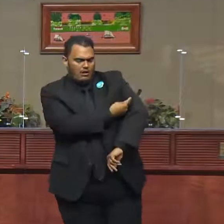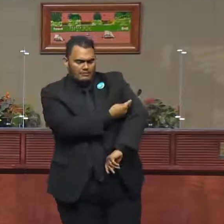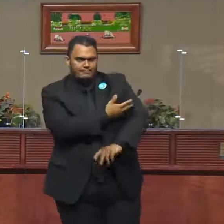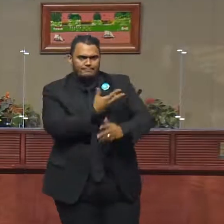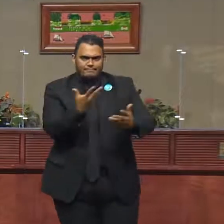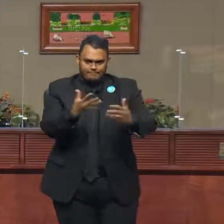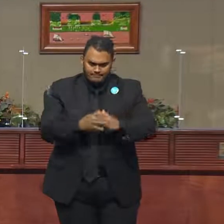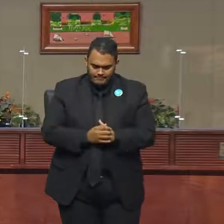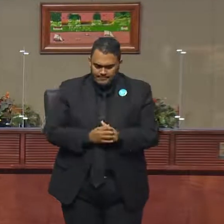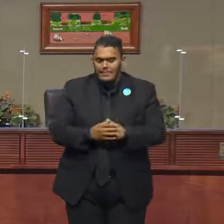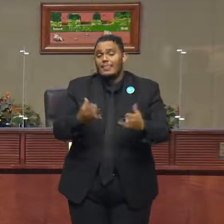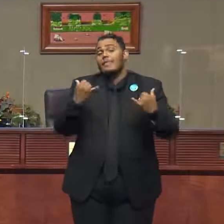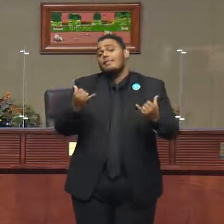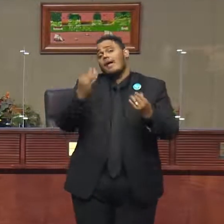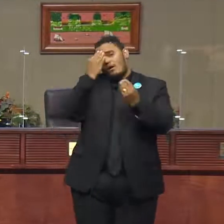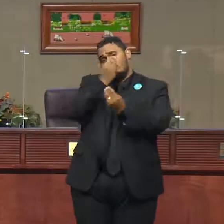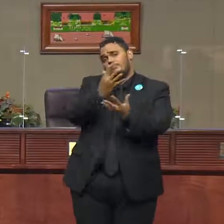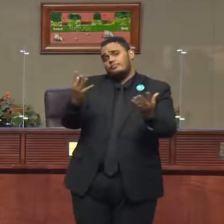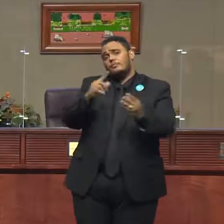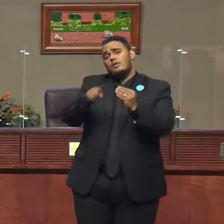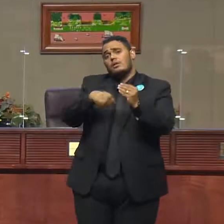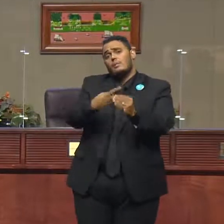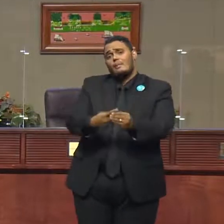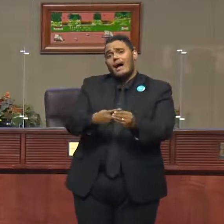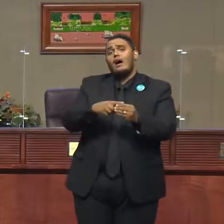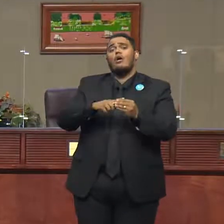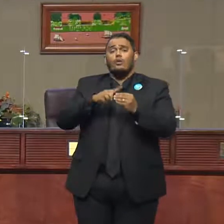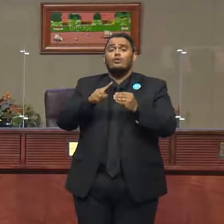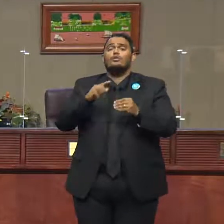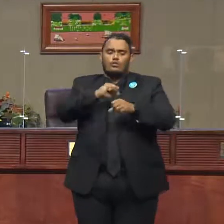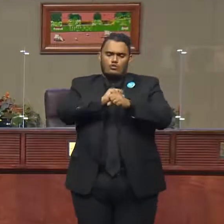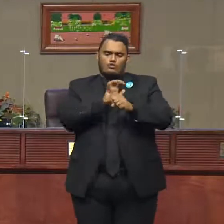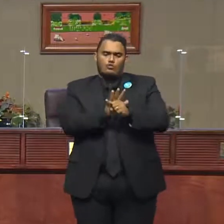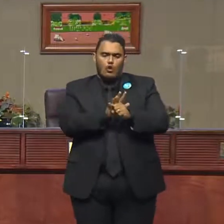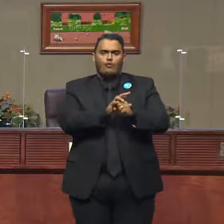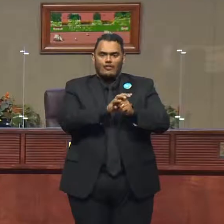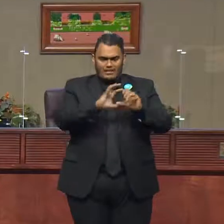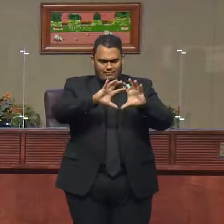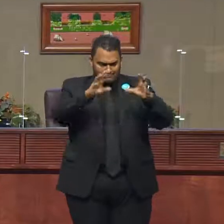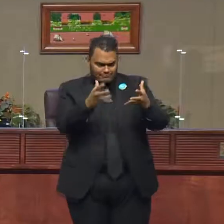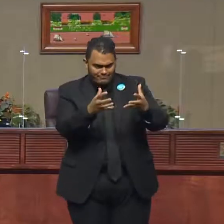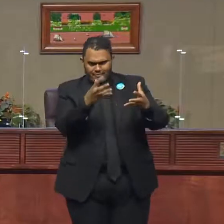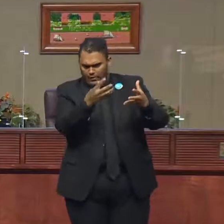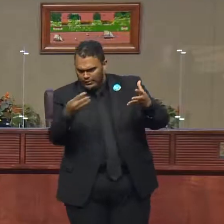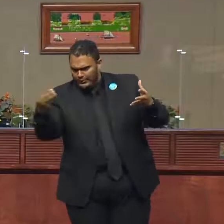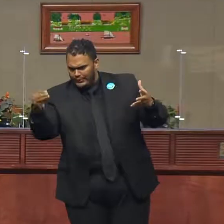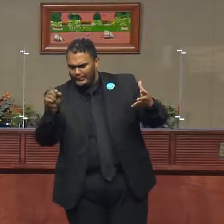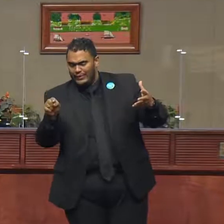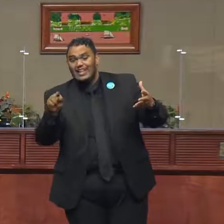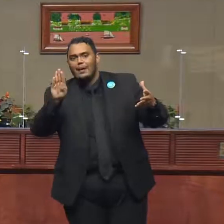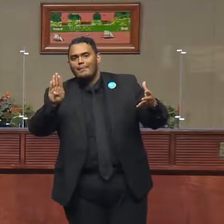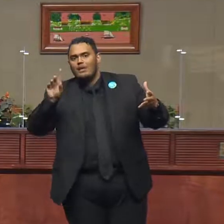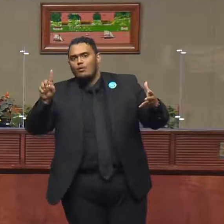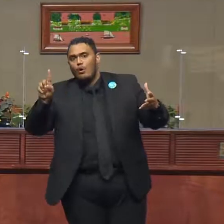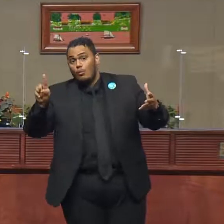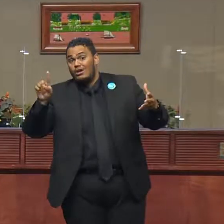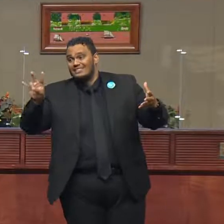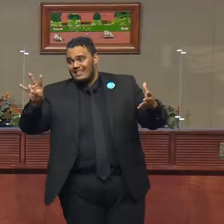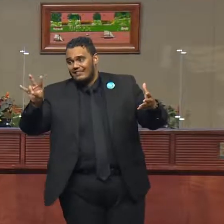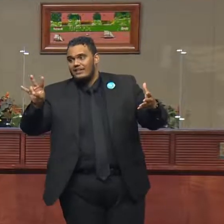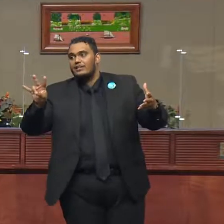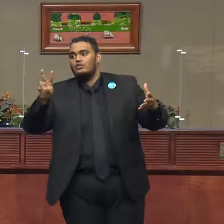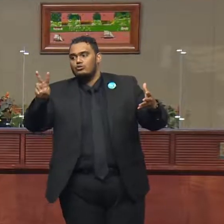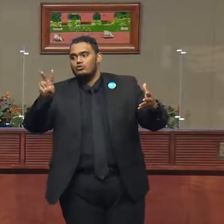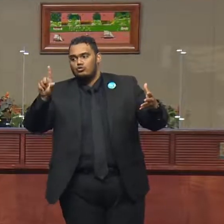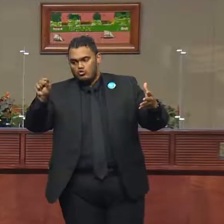we have a total of 240 in the B117, 9 in the 427,